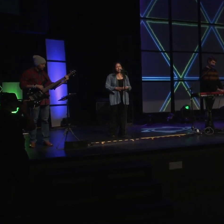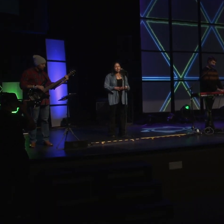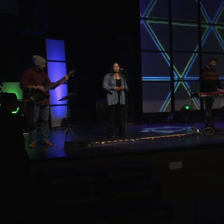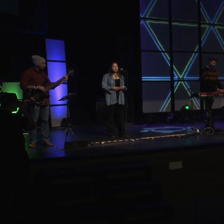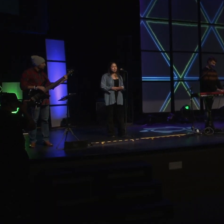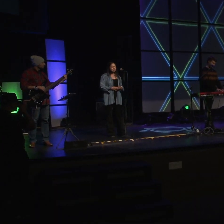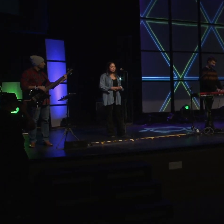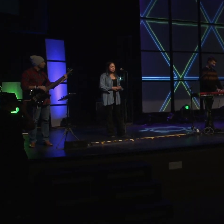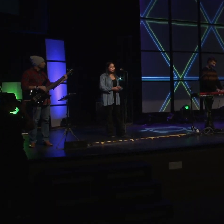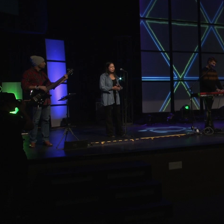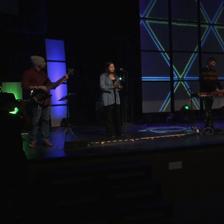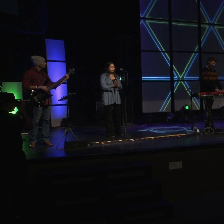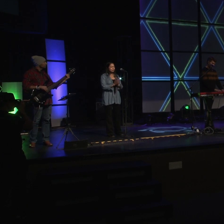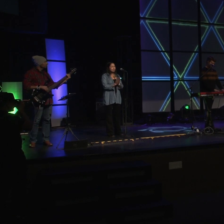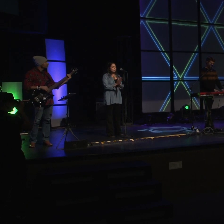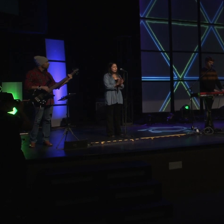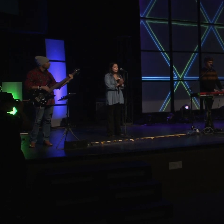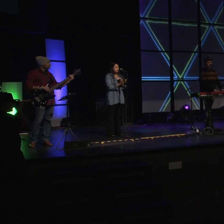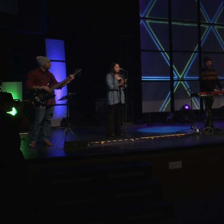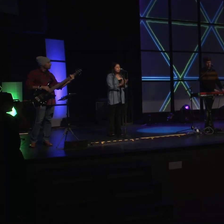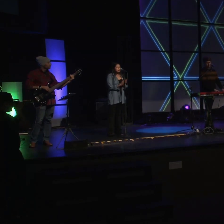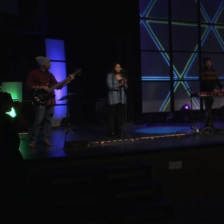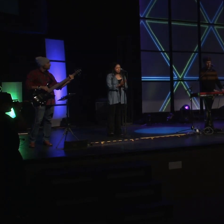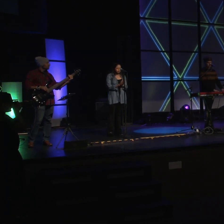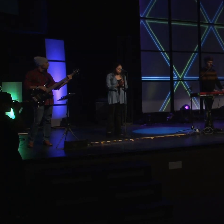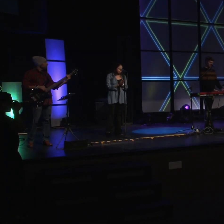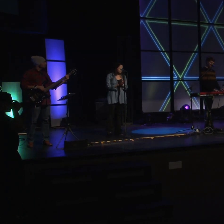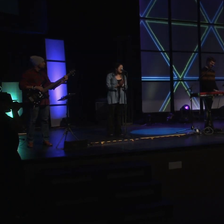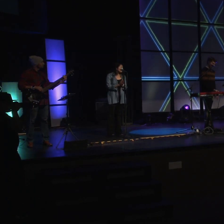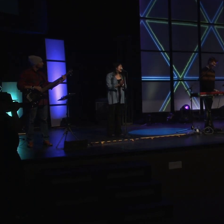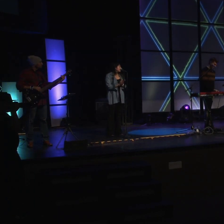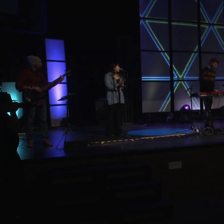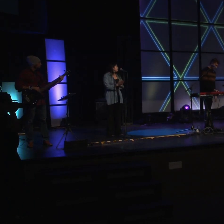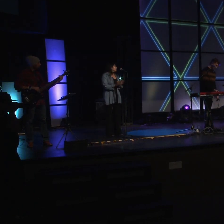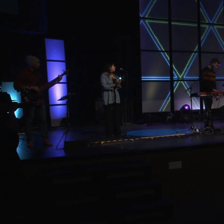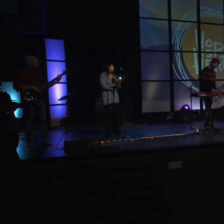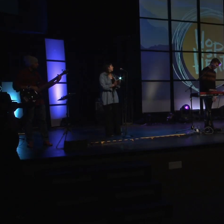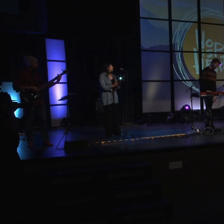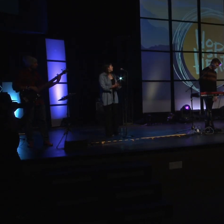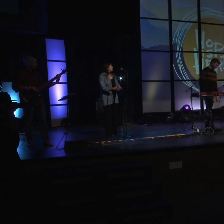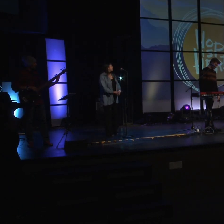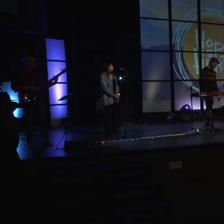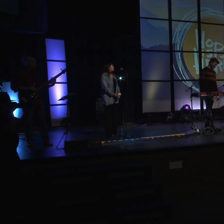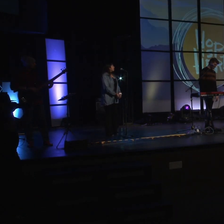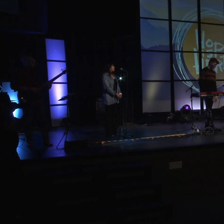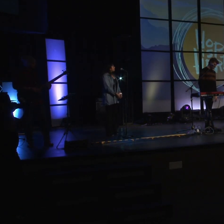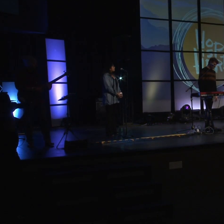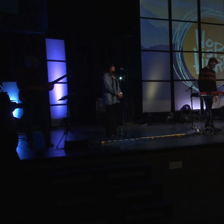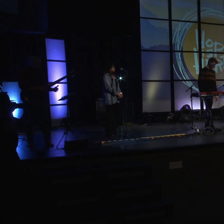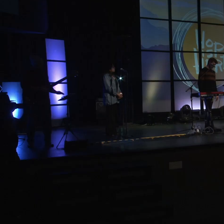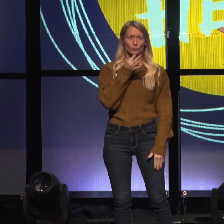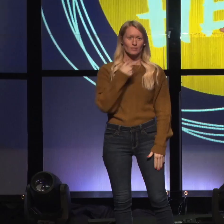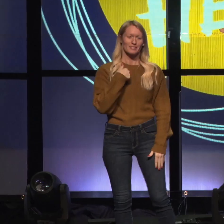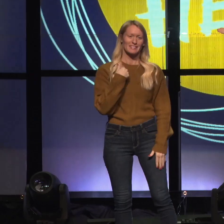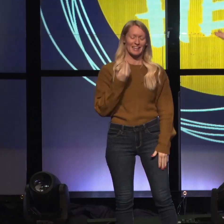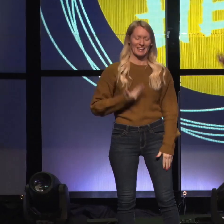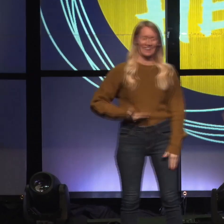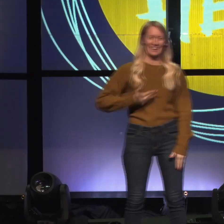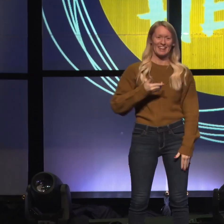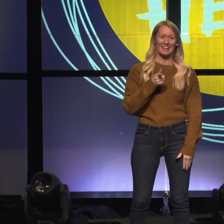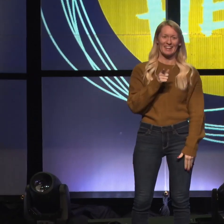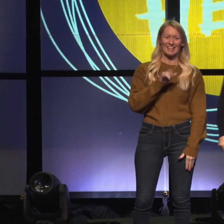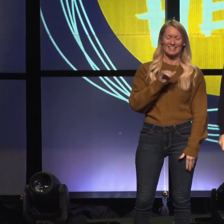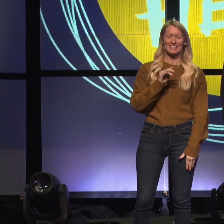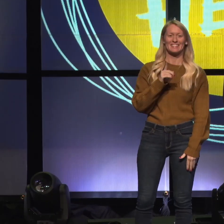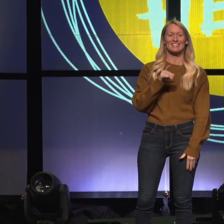Lord. It's good. It's good. Go and have a seat. We're going to get you out of here in just a moment. This is Lindsay.